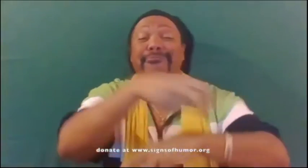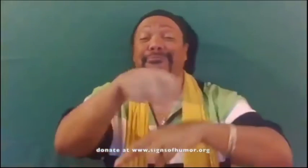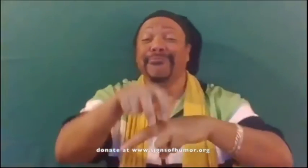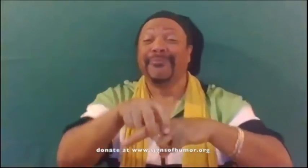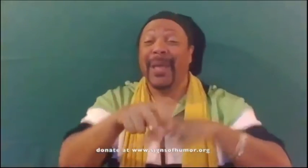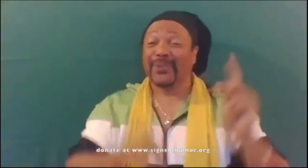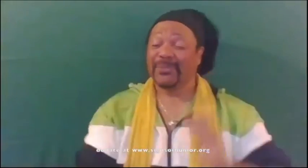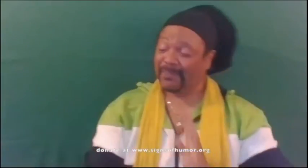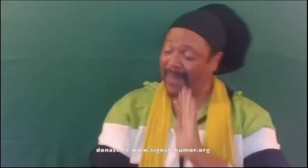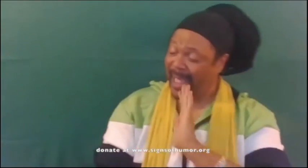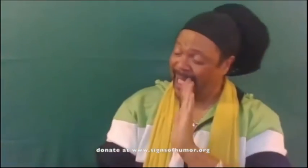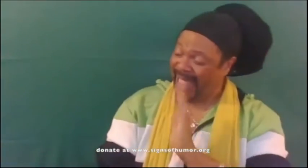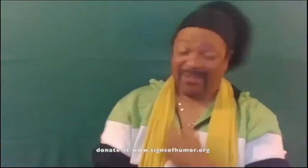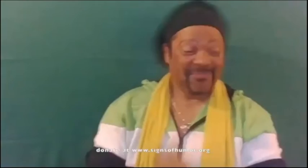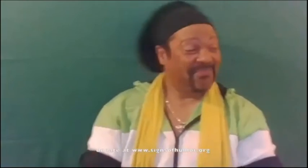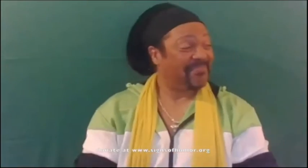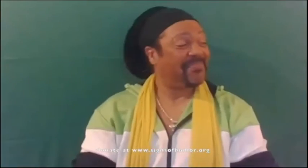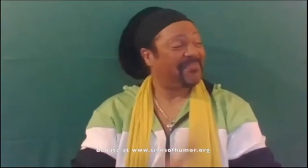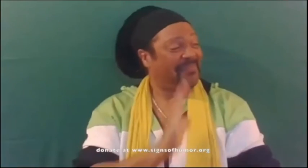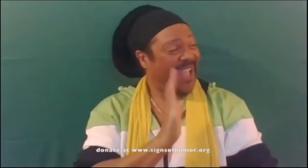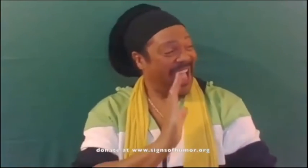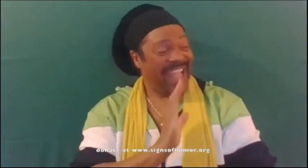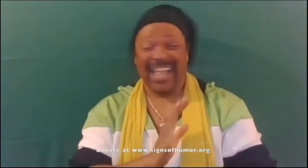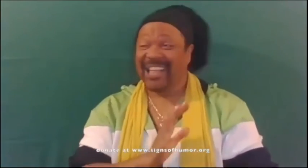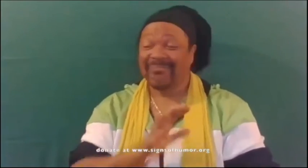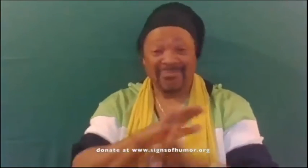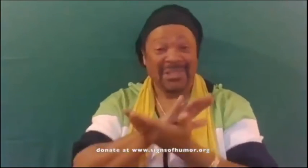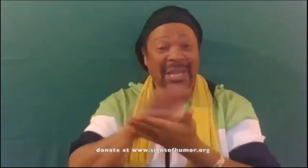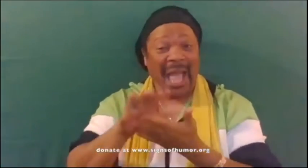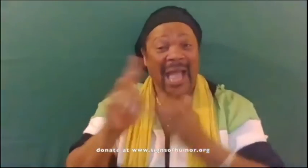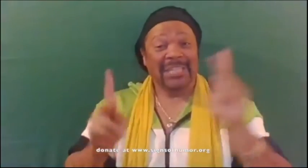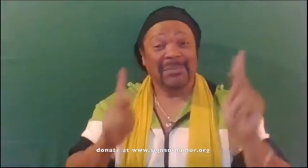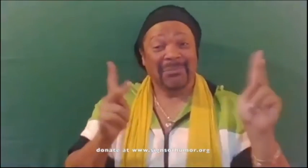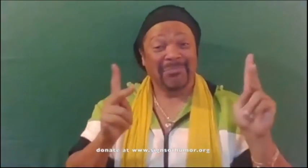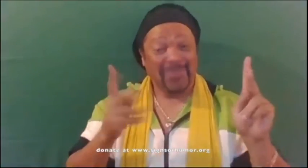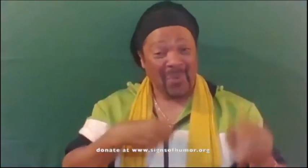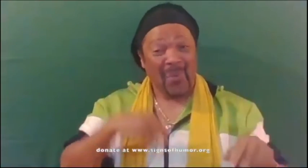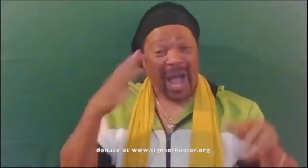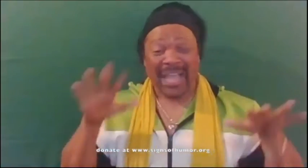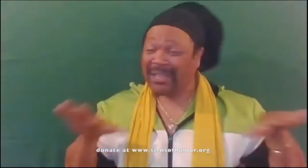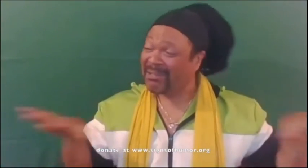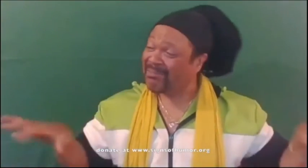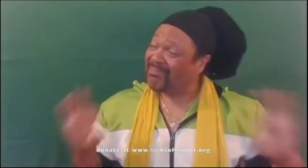Fred. I have a seat. Hey, Sister Johnson. Hey, Fred. The people are nice.